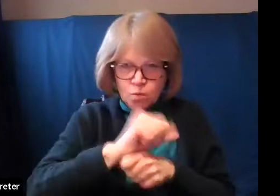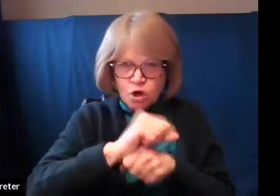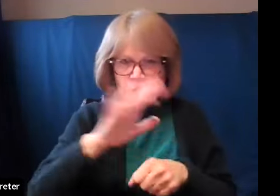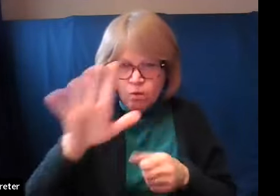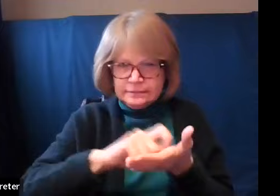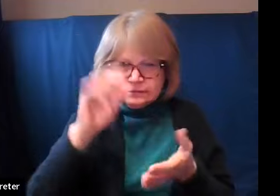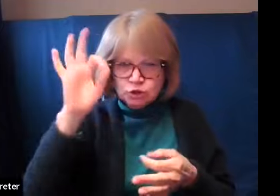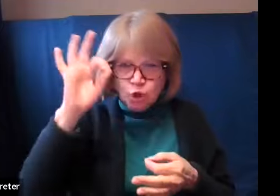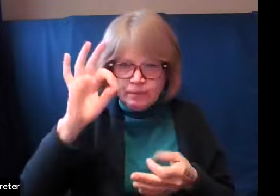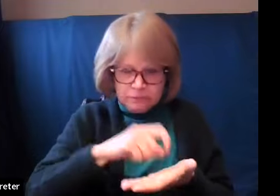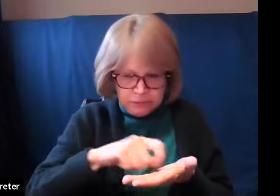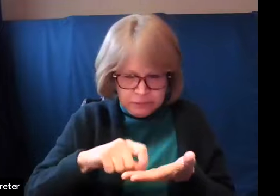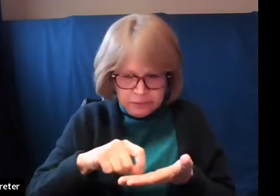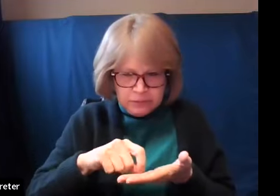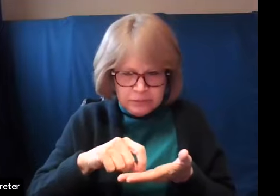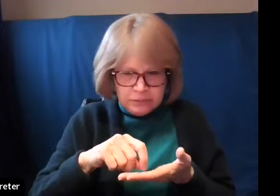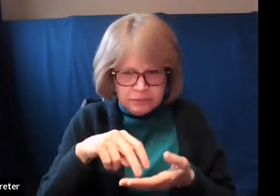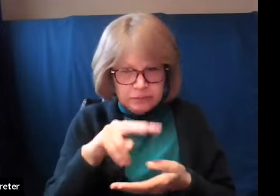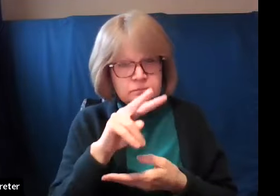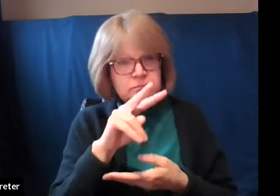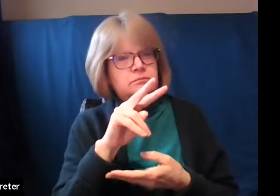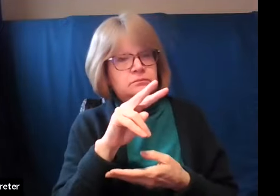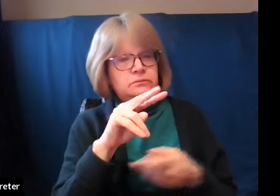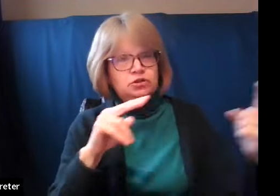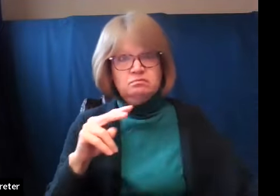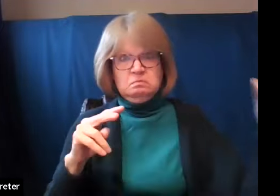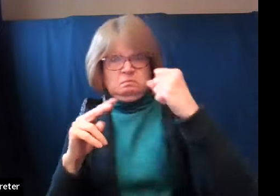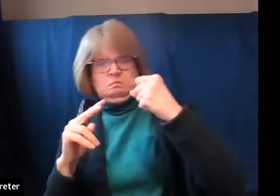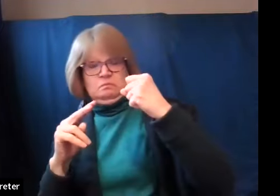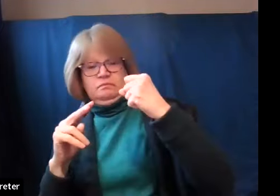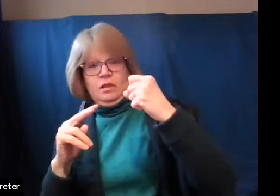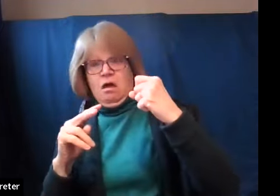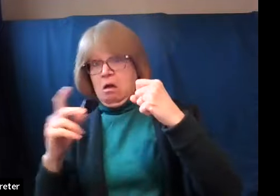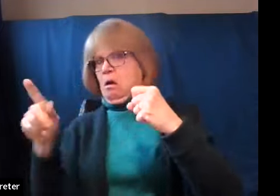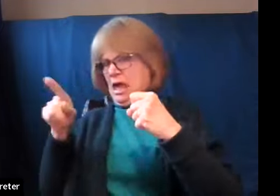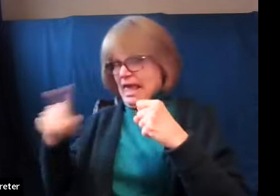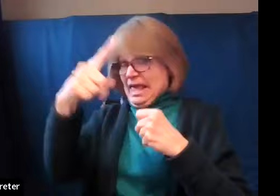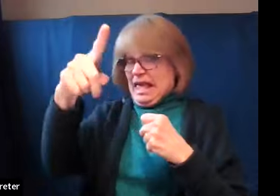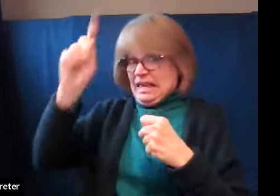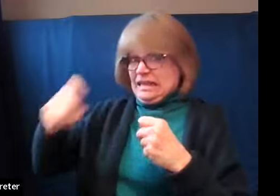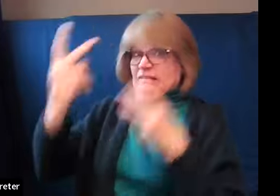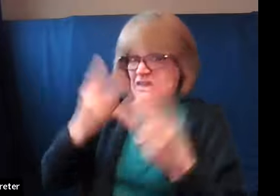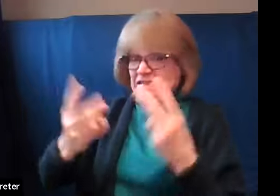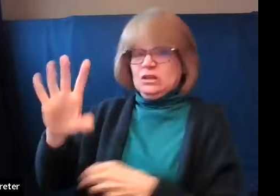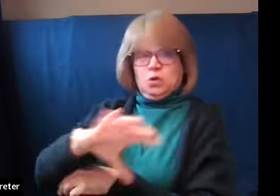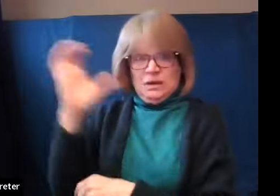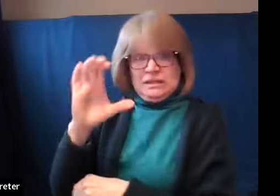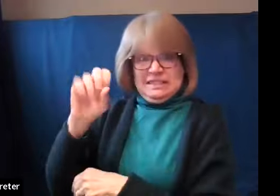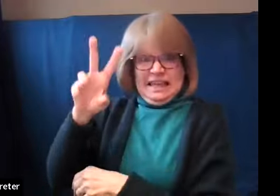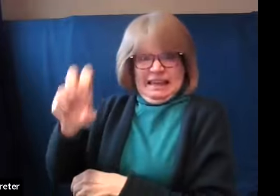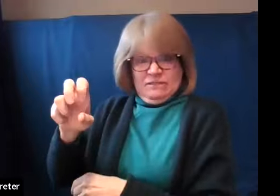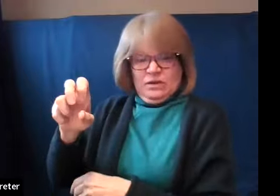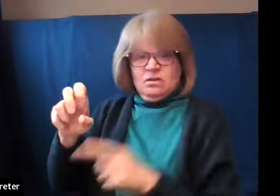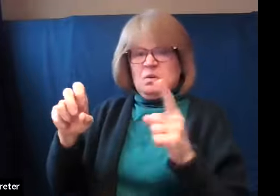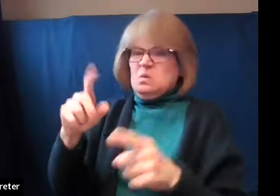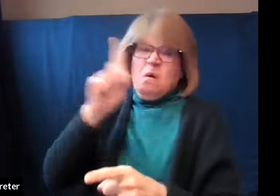him, Irma rudely poked her head inside the study, asserting, "I think he really needs a wizard. It's Christmas Eve.